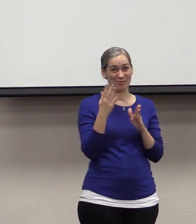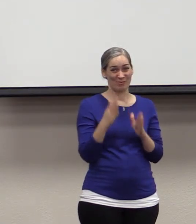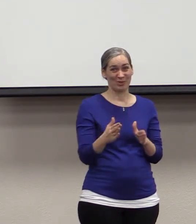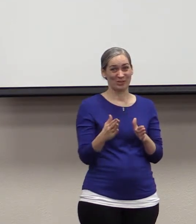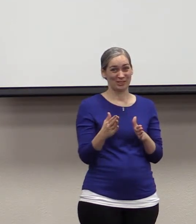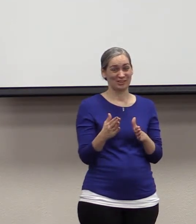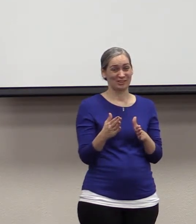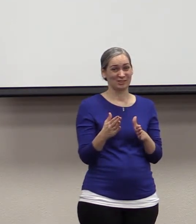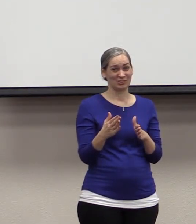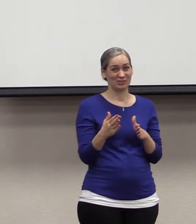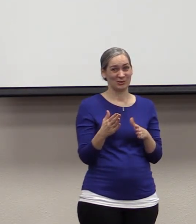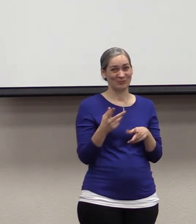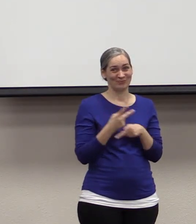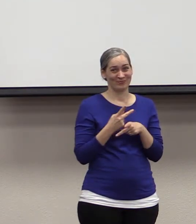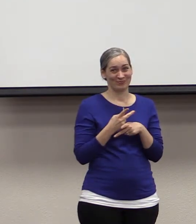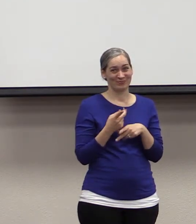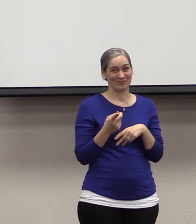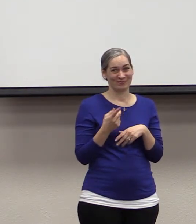would give birth.